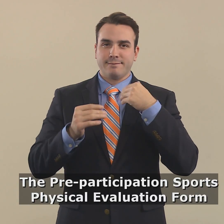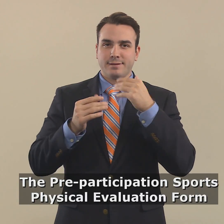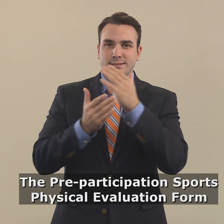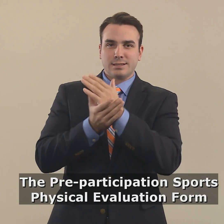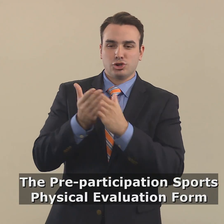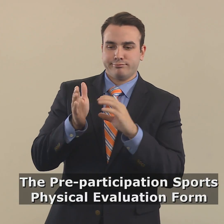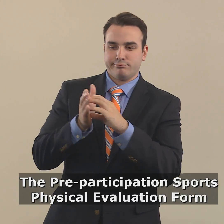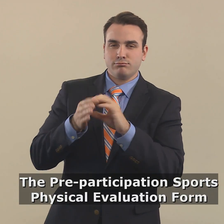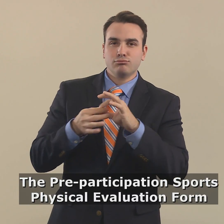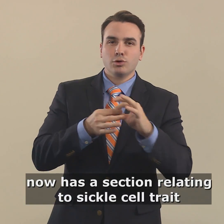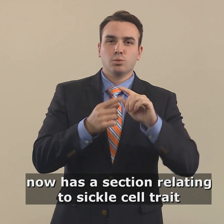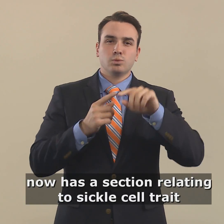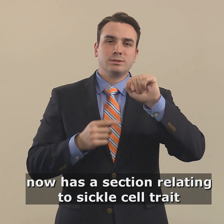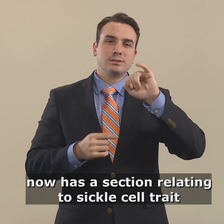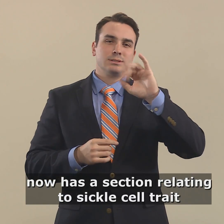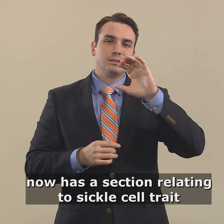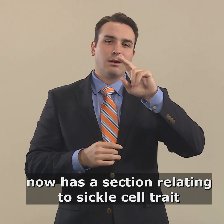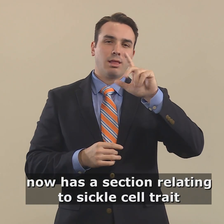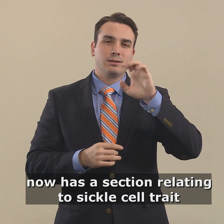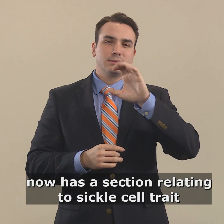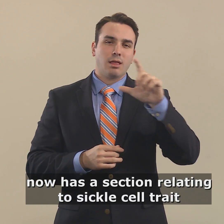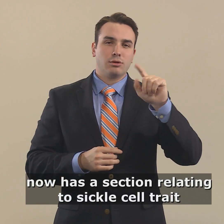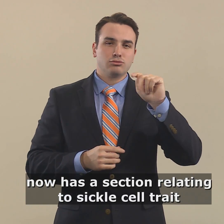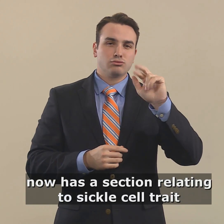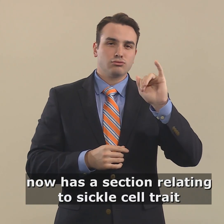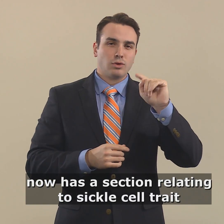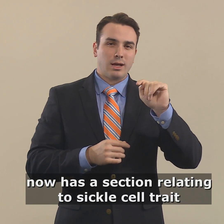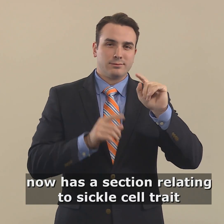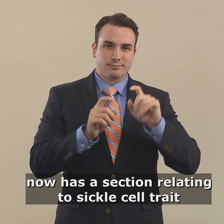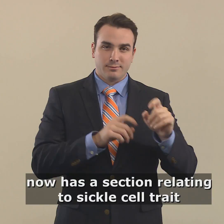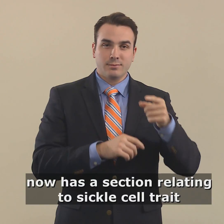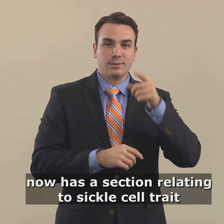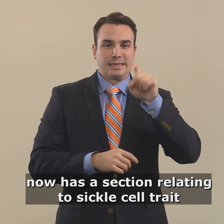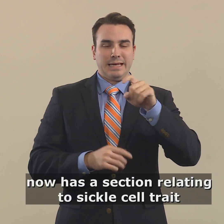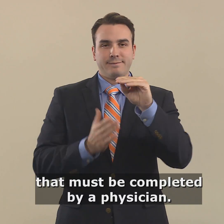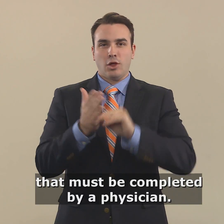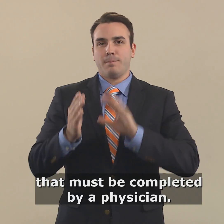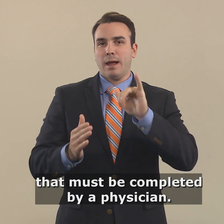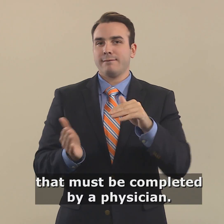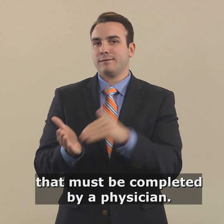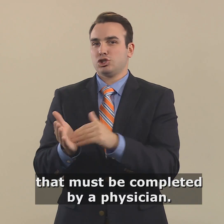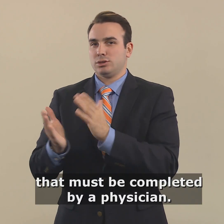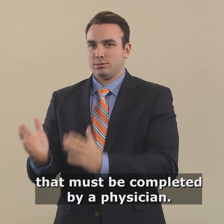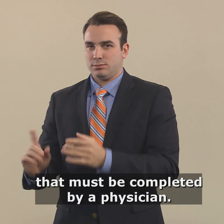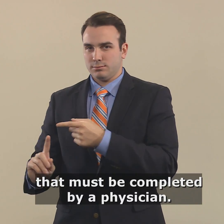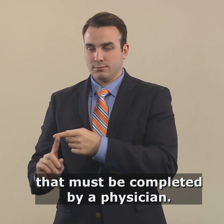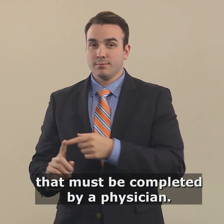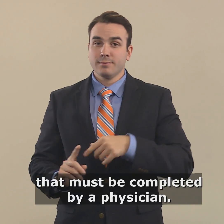evaluation form now has a section relating to sickle cell trait that must be completed by a physician.